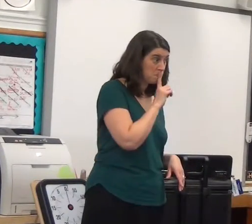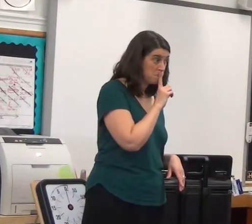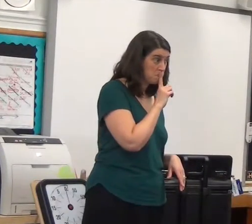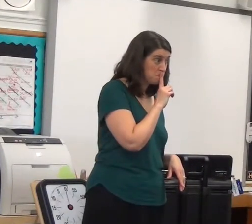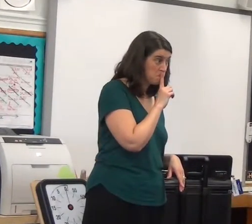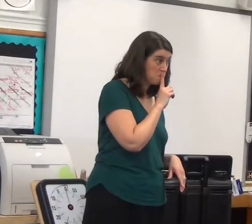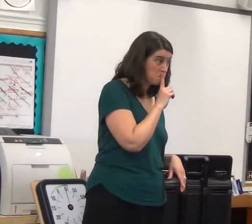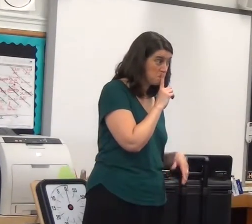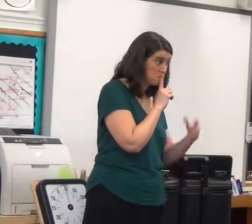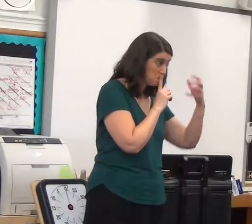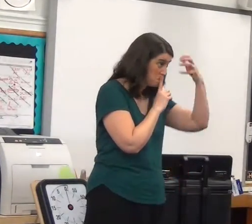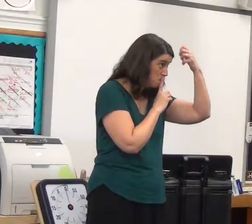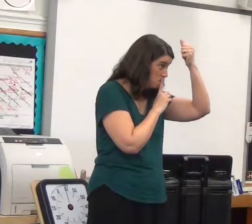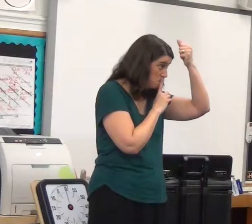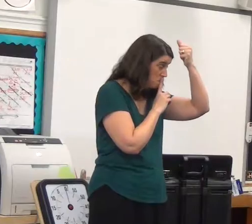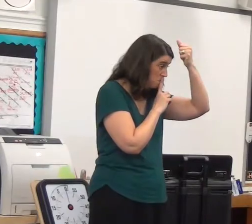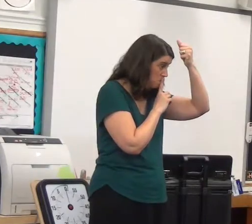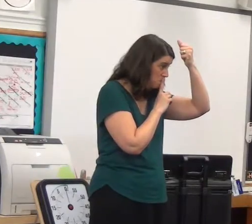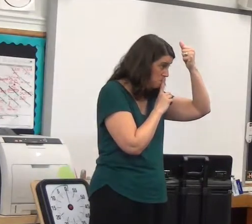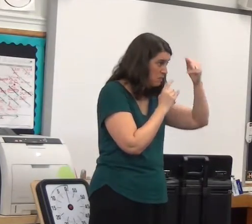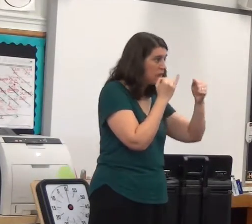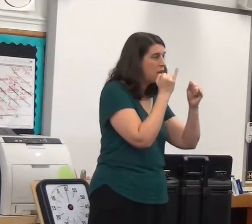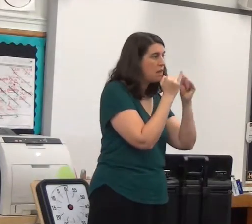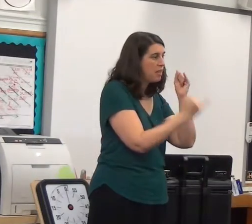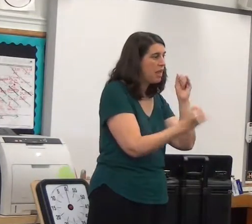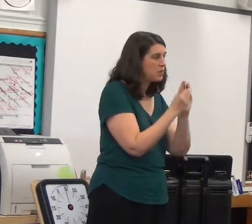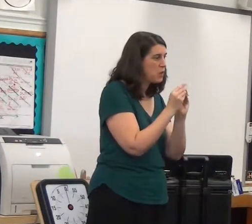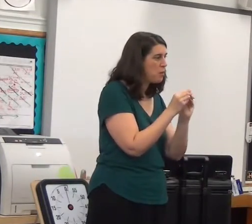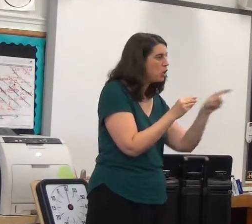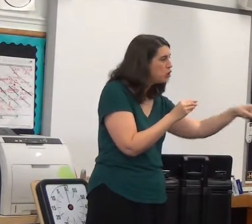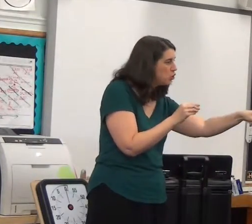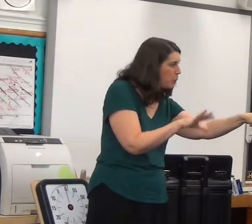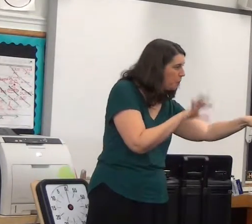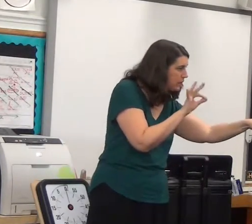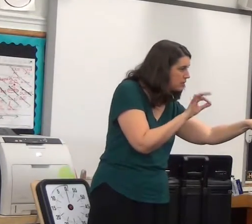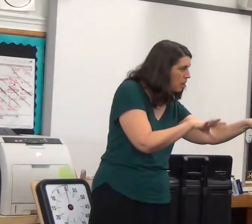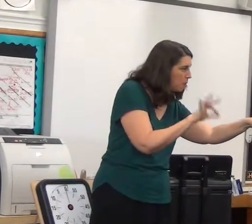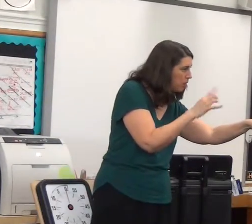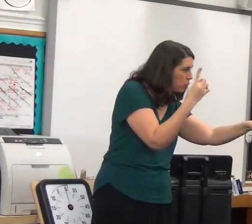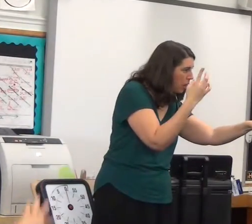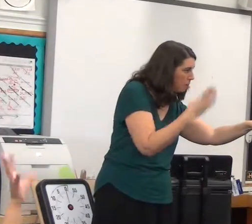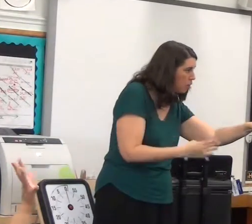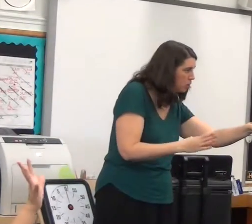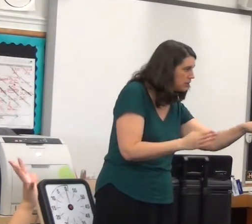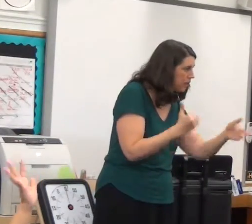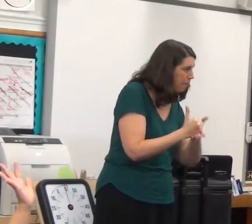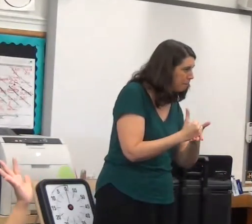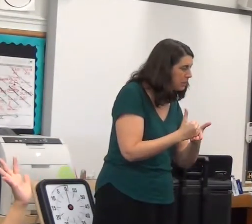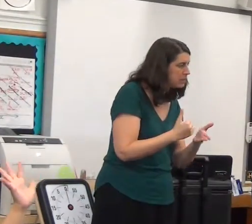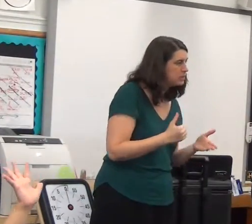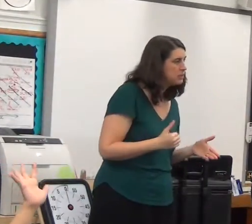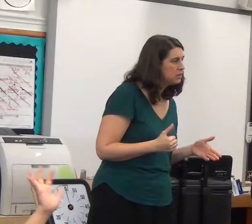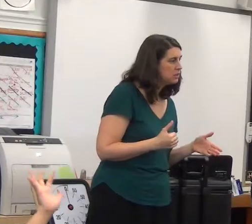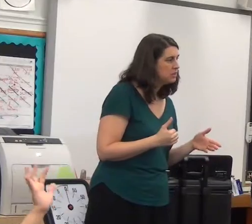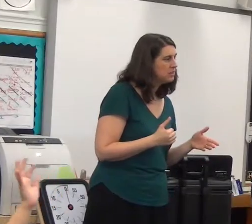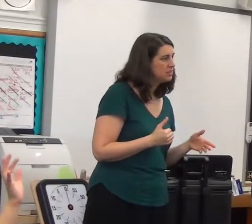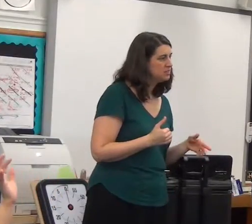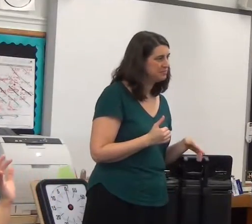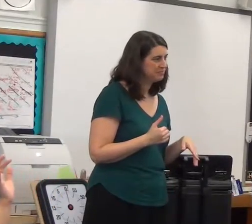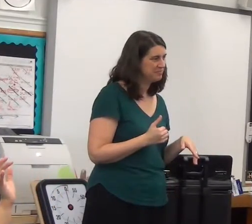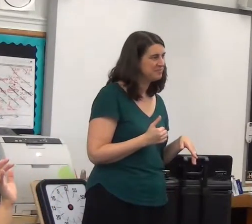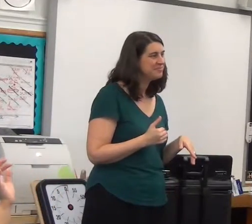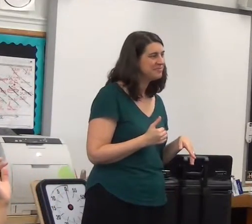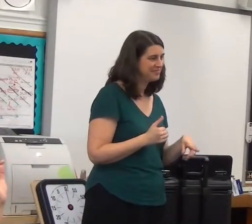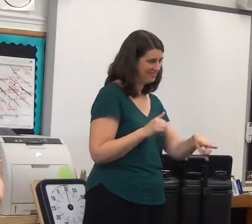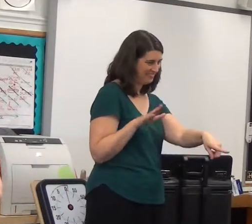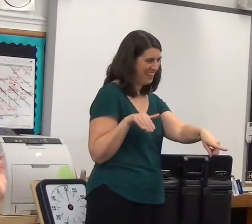well. And we're going to get one last person to help out. Point to anyone else here. Choose anyone else you'd like. Who would you like to